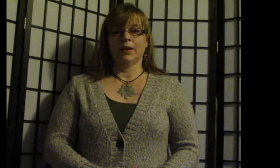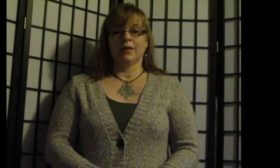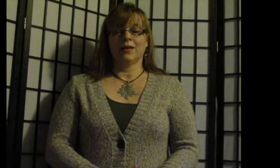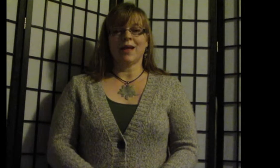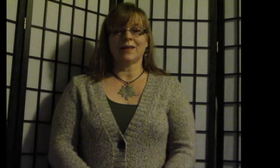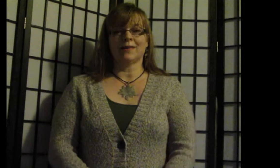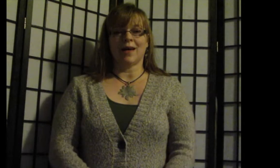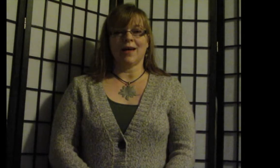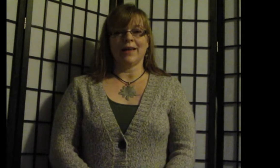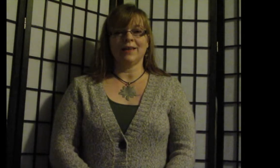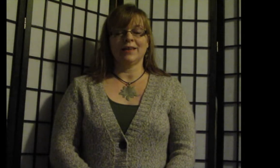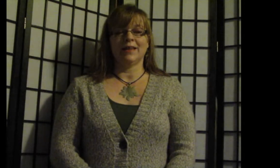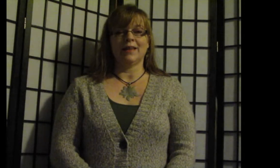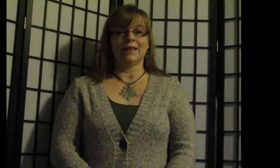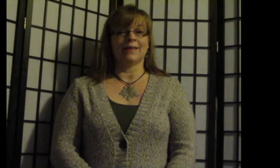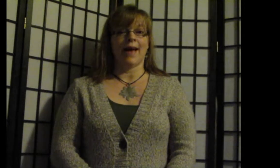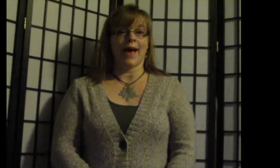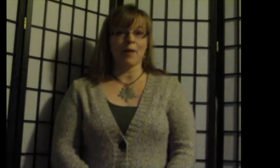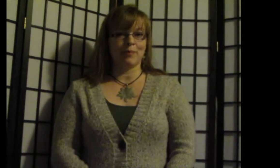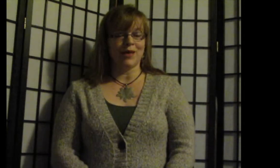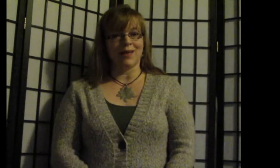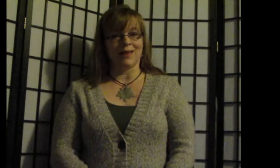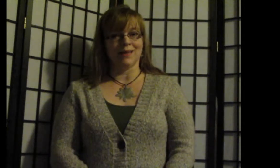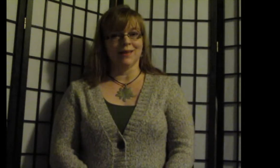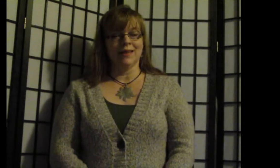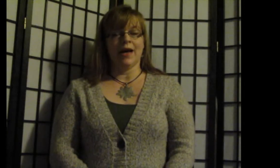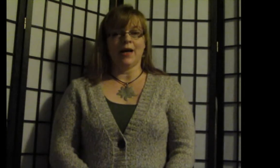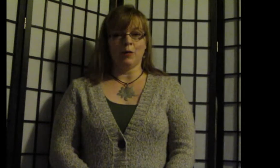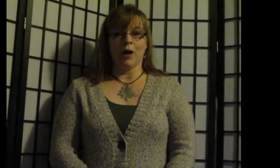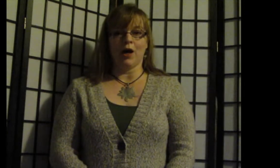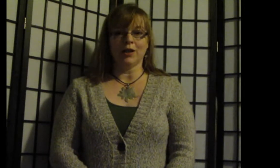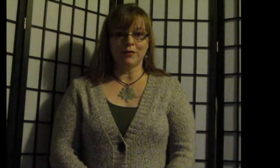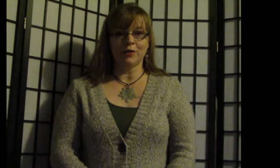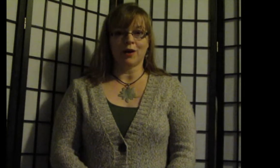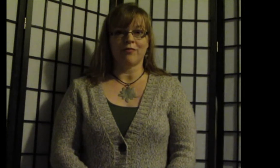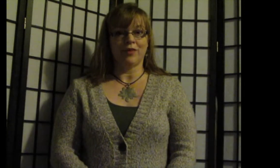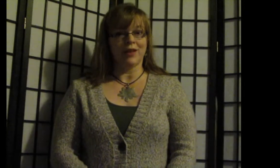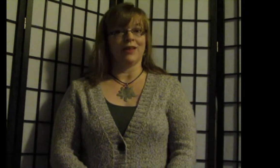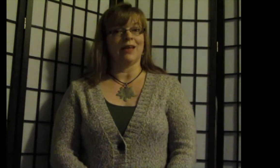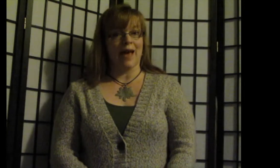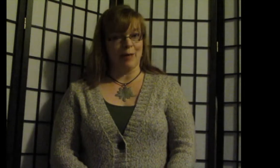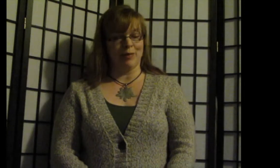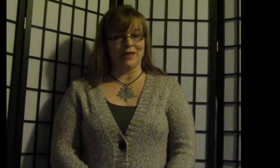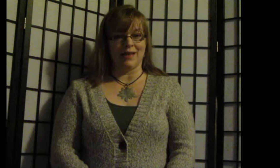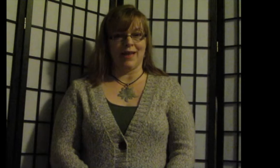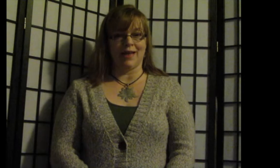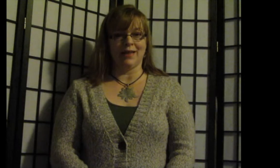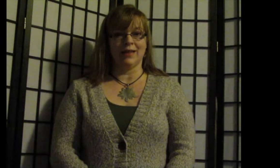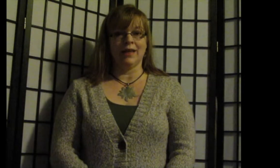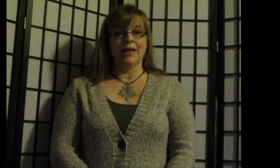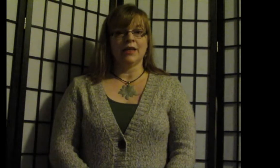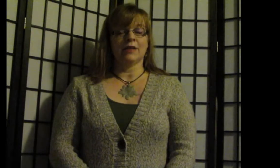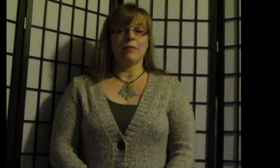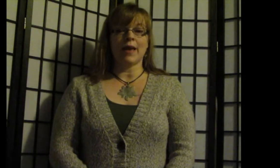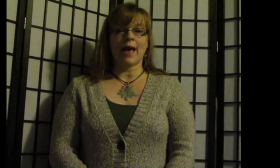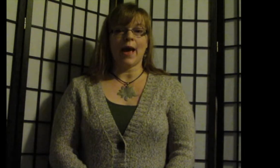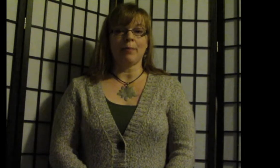The next sign is happy. I hope all of you are feeling happy today. To make